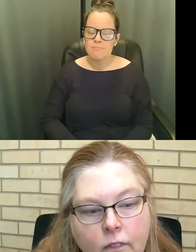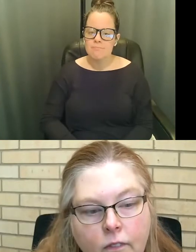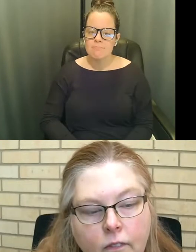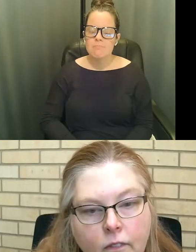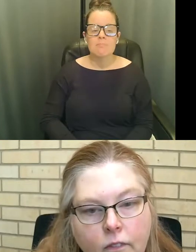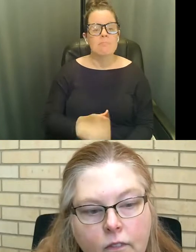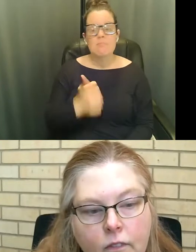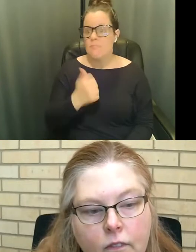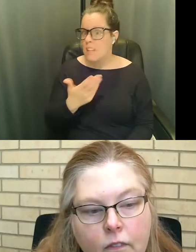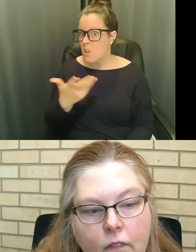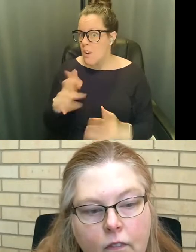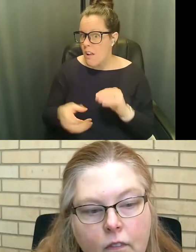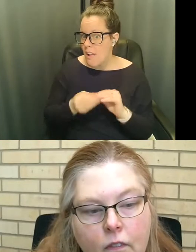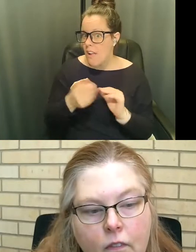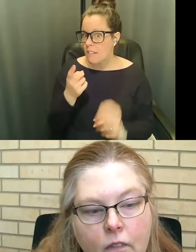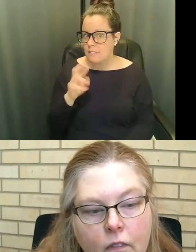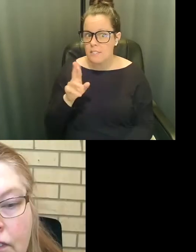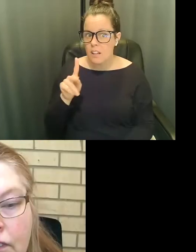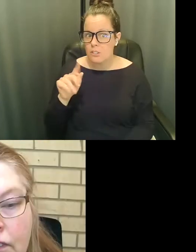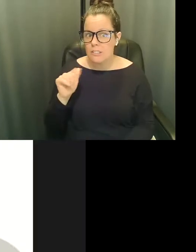Anything you'd like to add, Dr. Katz?